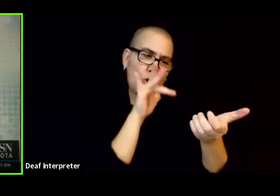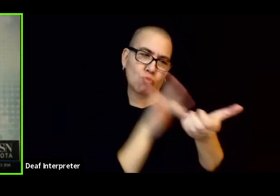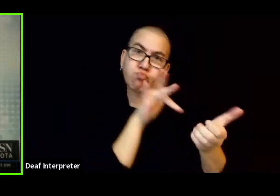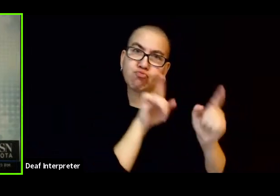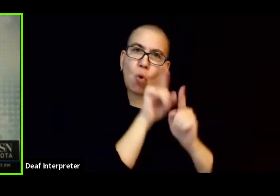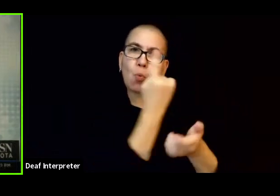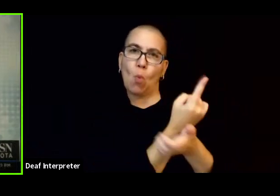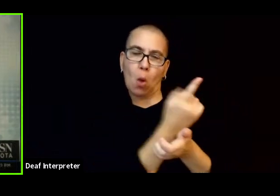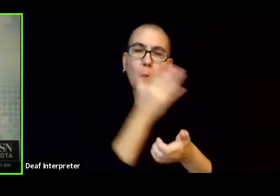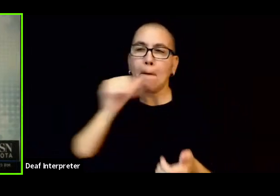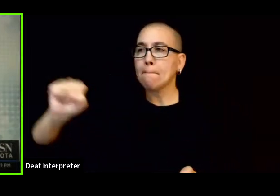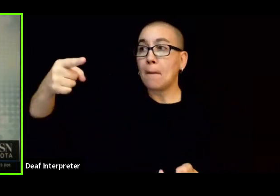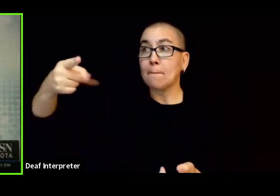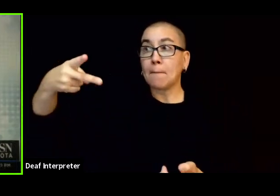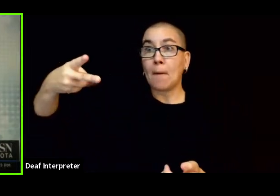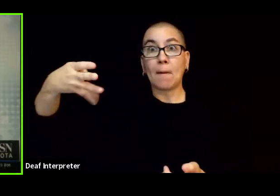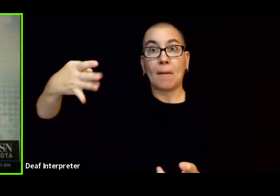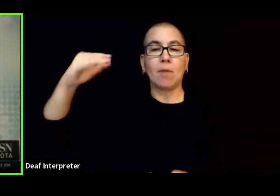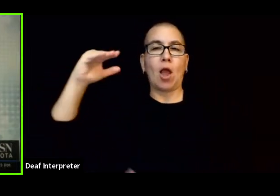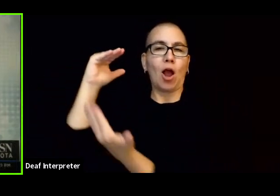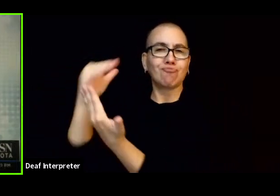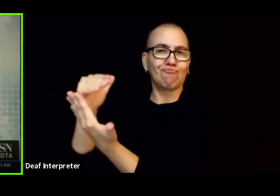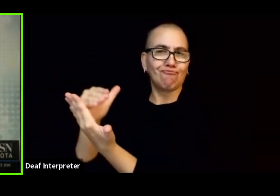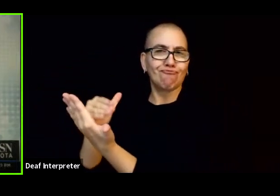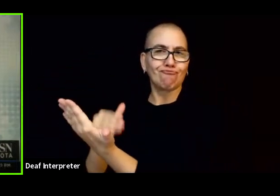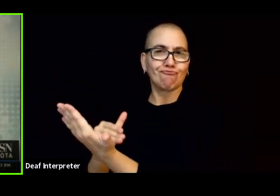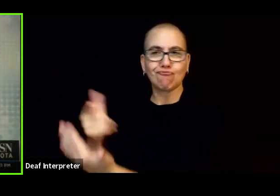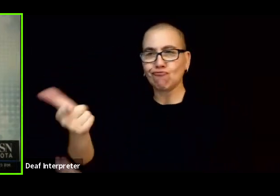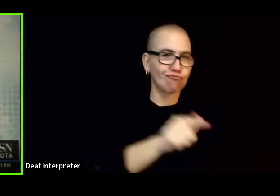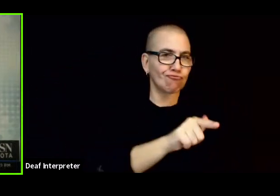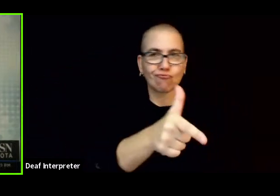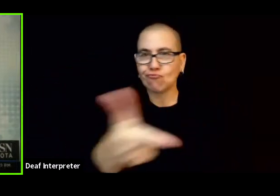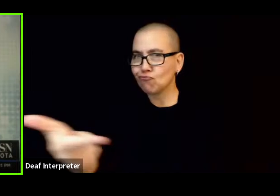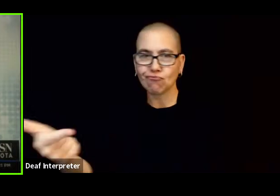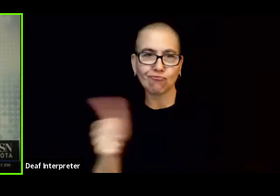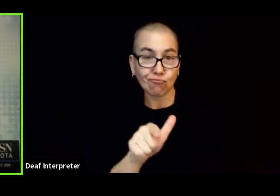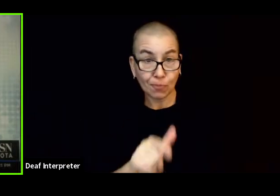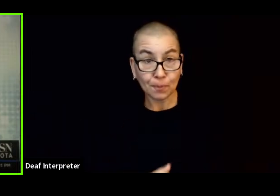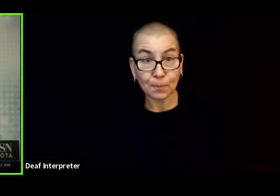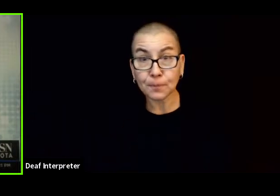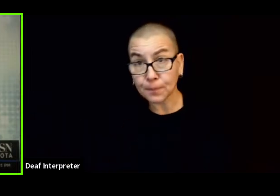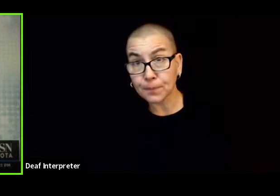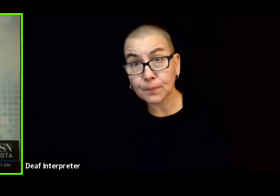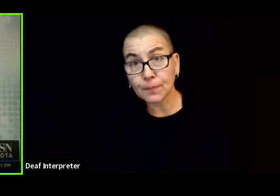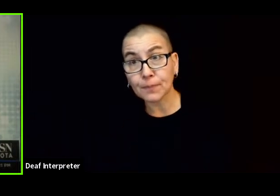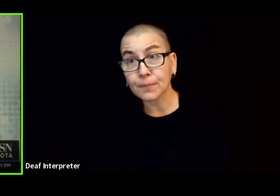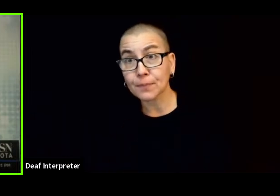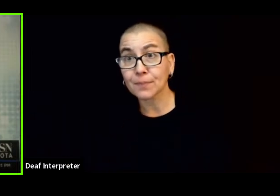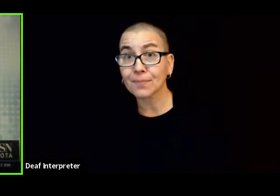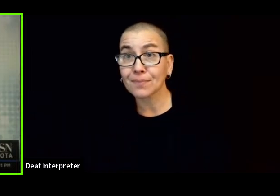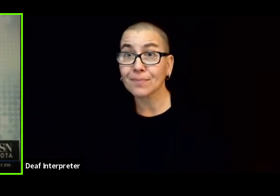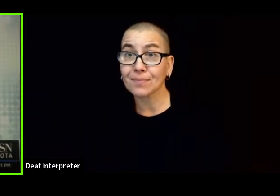key. Again, that is *1 on your telephone. Please stand by while we compile the Q&A roster.